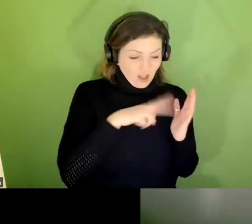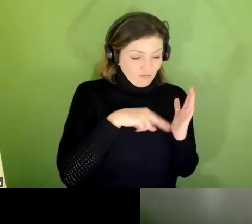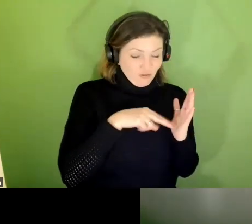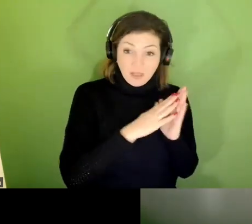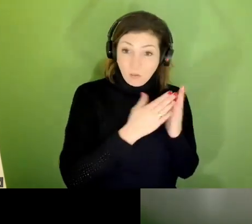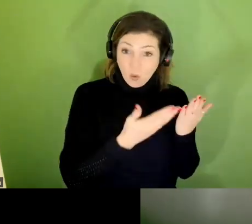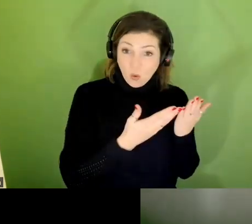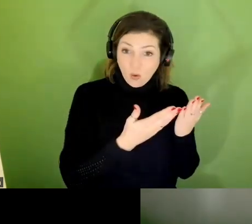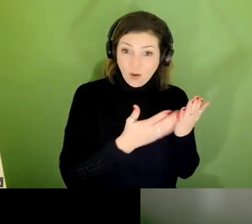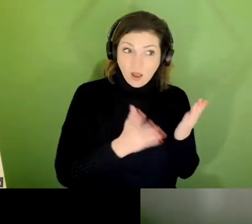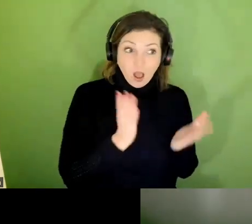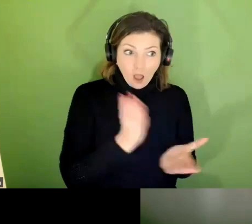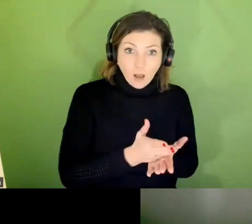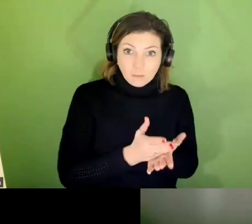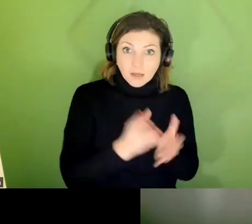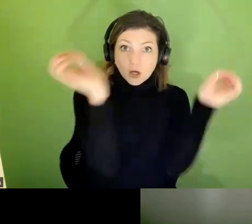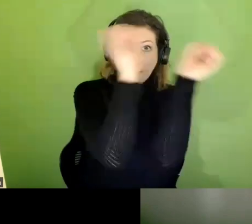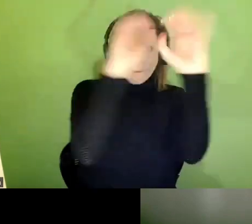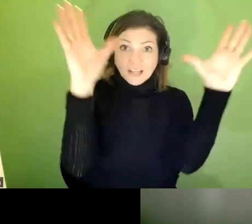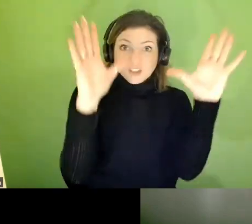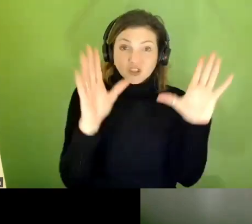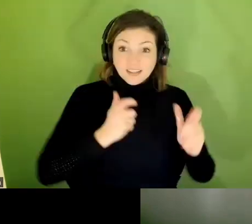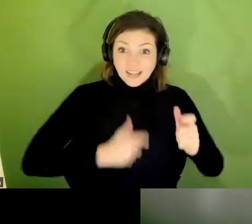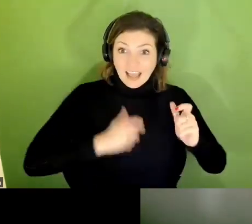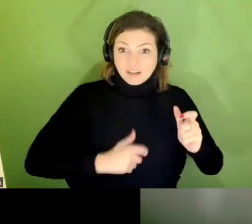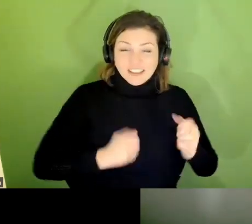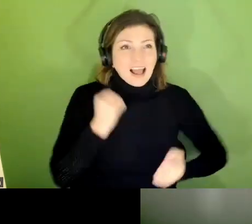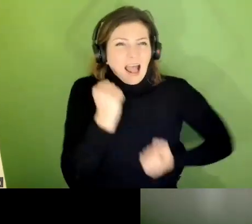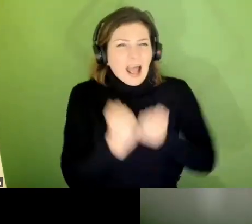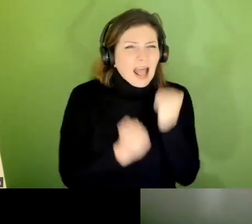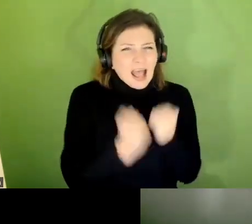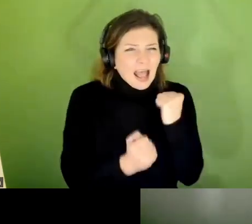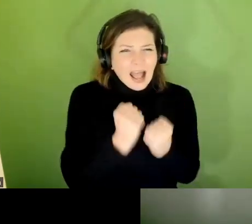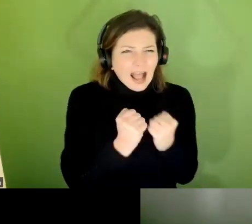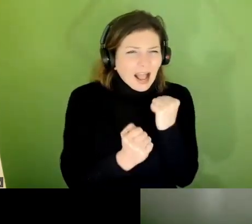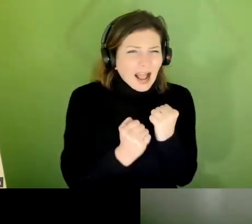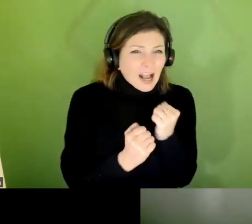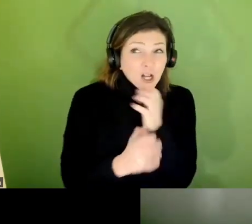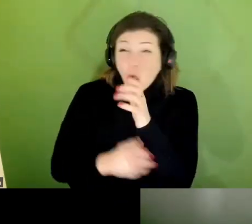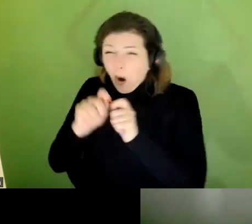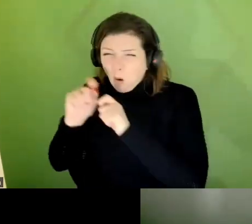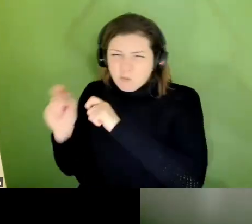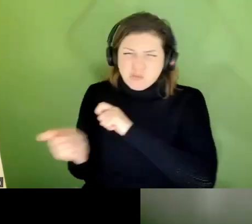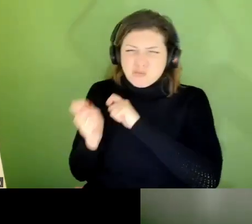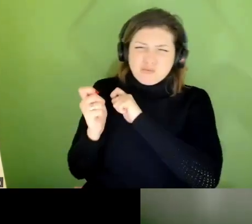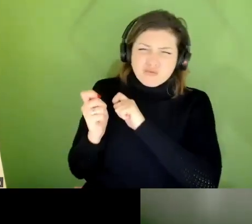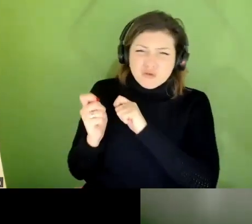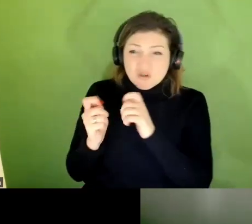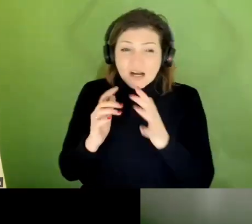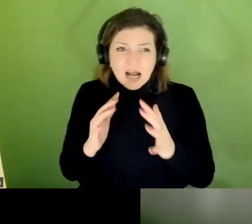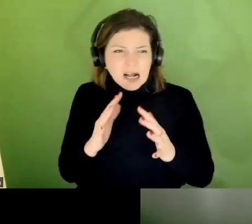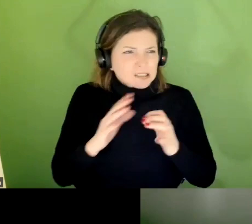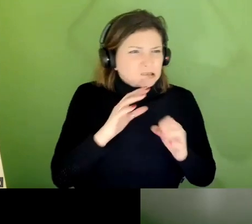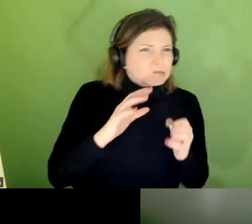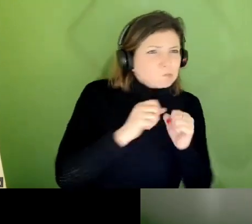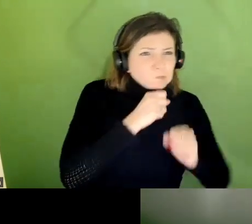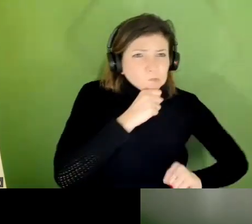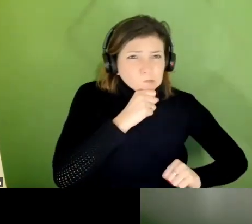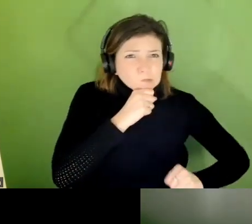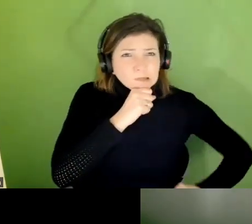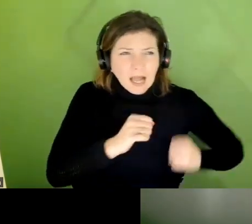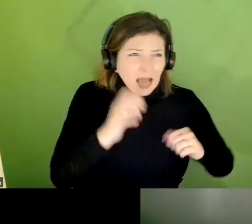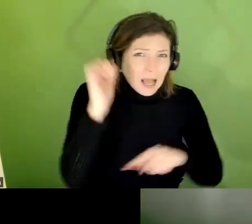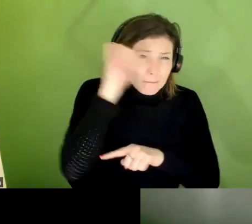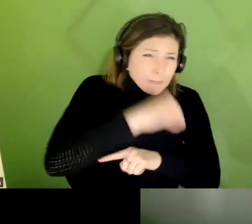lines. You know, you really bring it to life, and I can imagine the children and all the characters live in front of